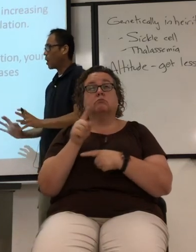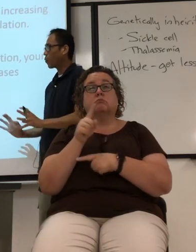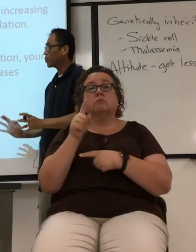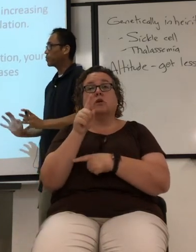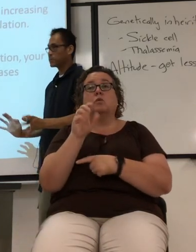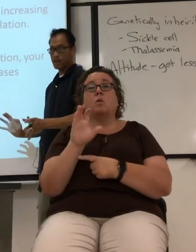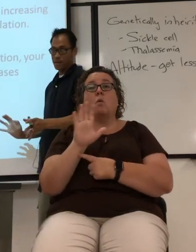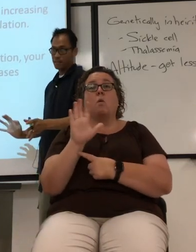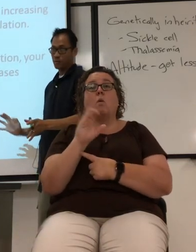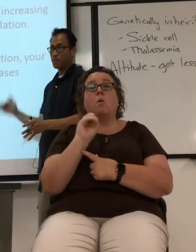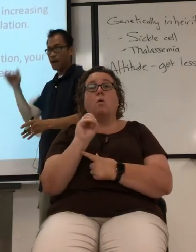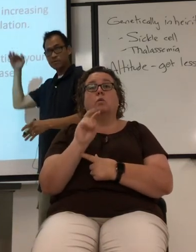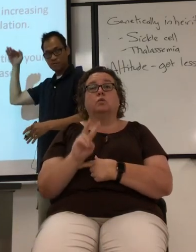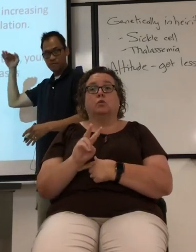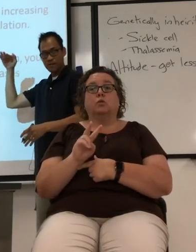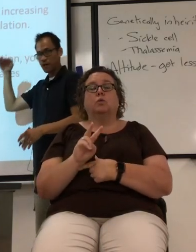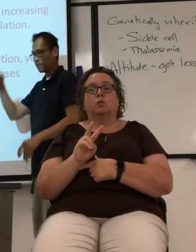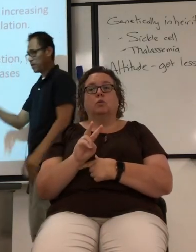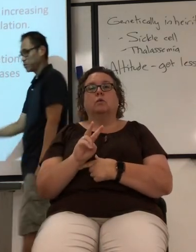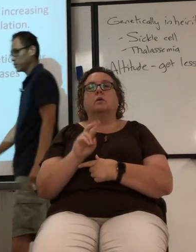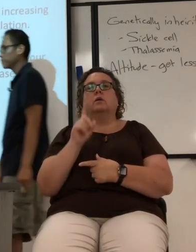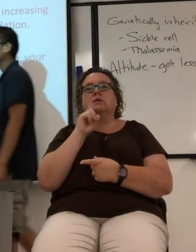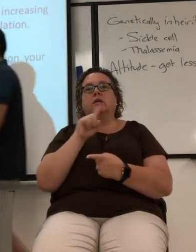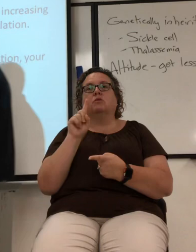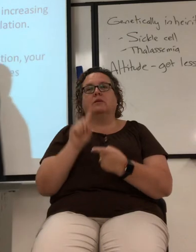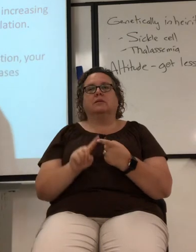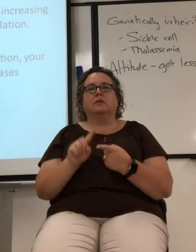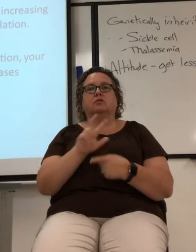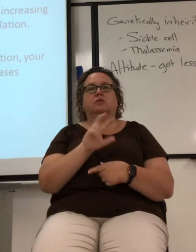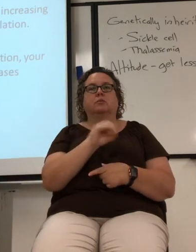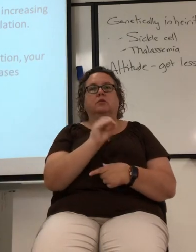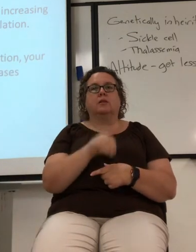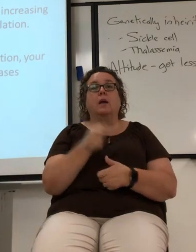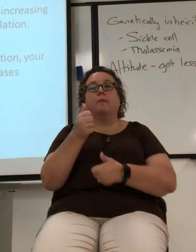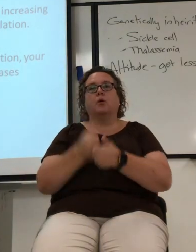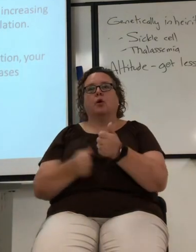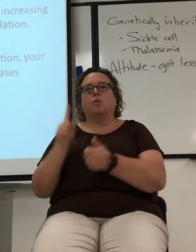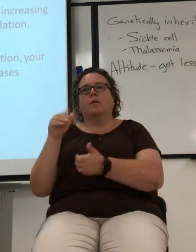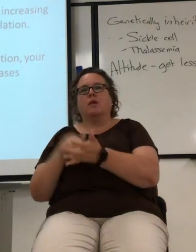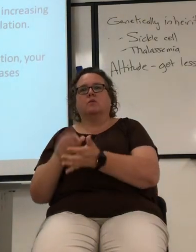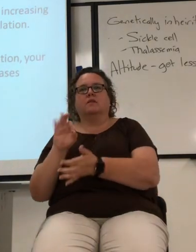decreases about 3% per 1,000 feet elevation.